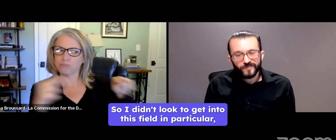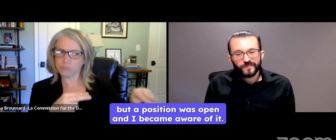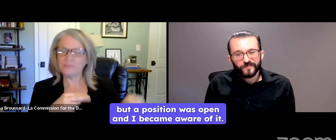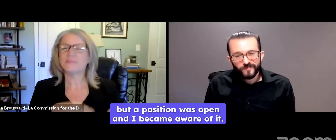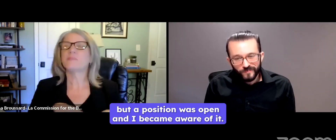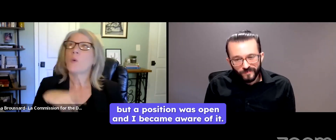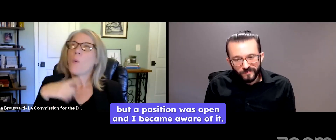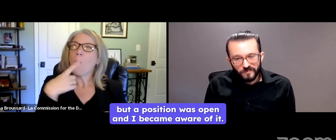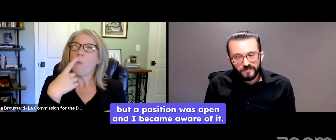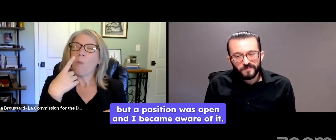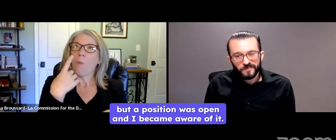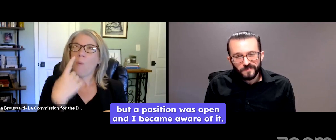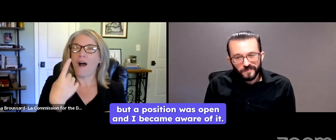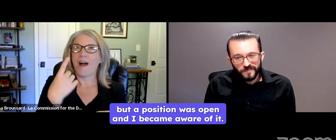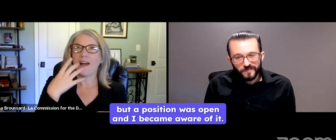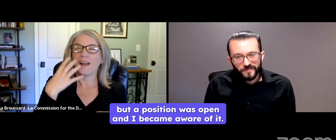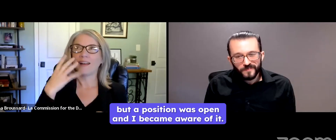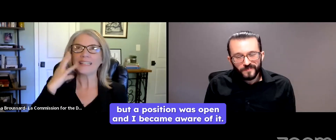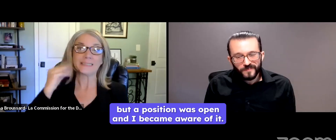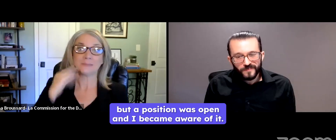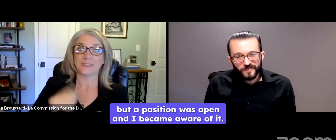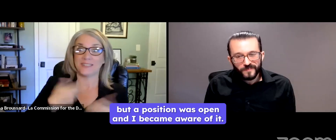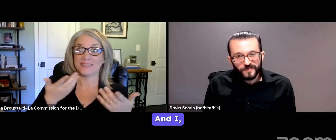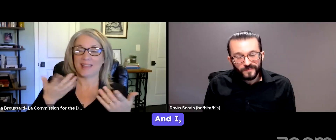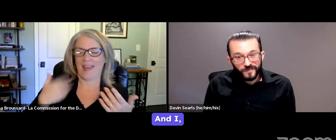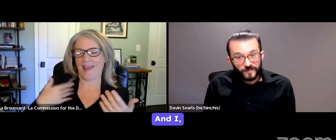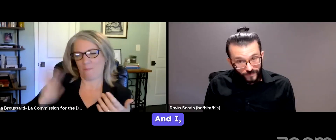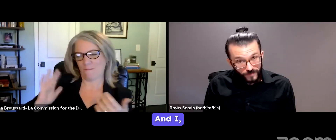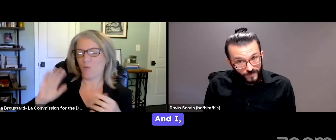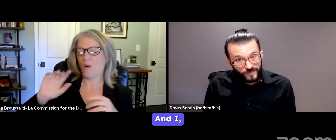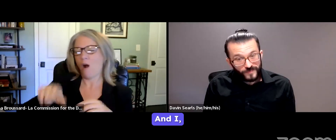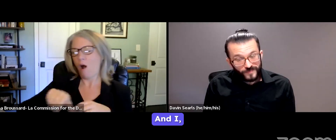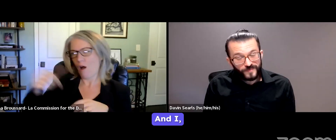but a position was open and I became aware of it. And